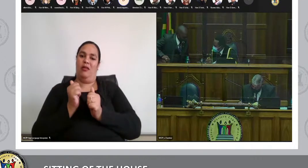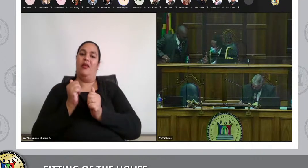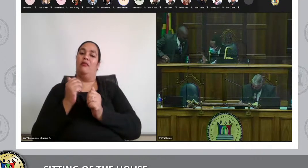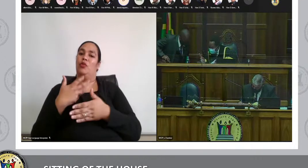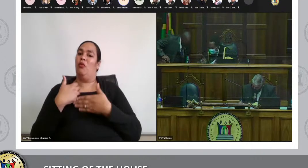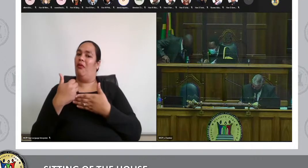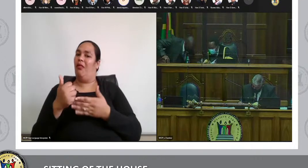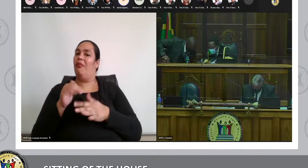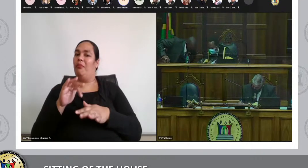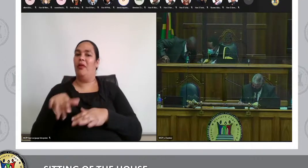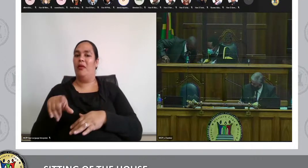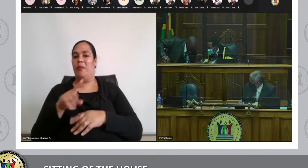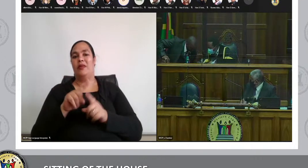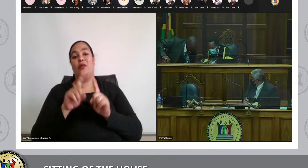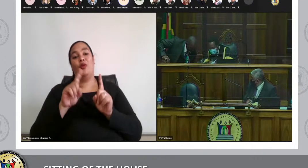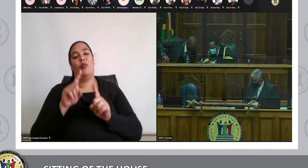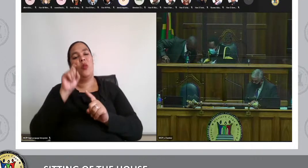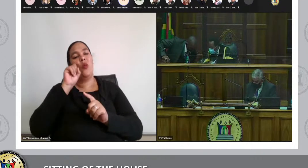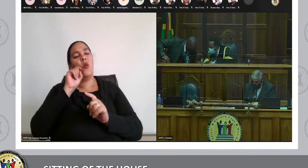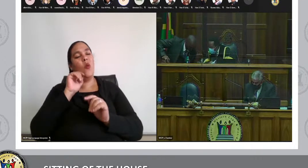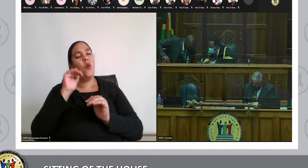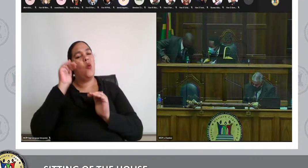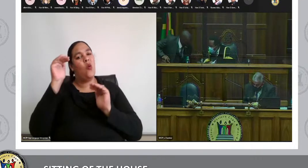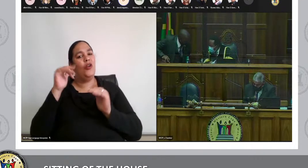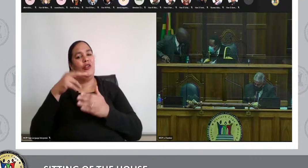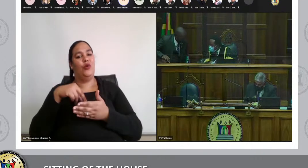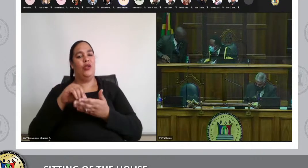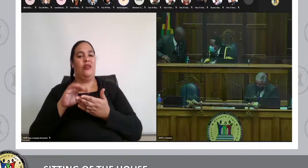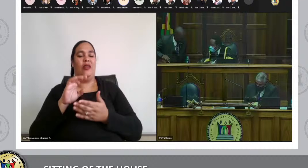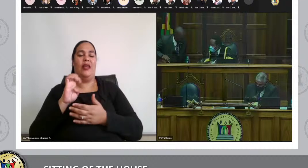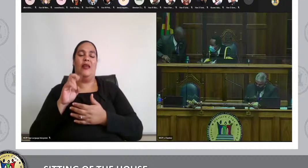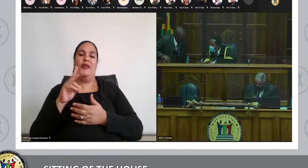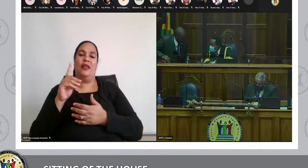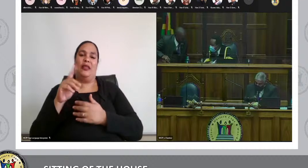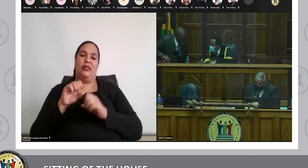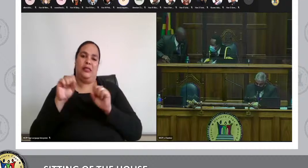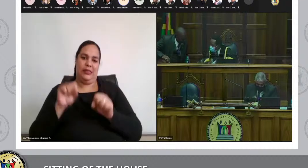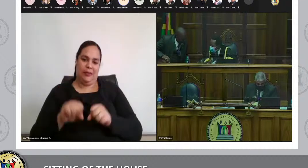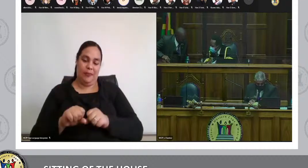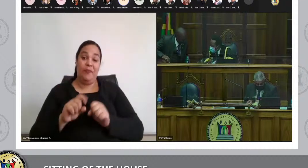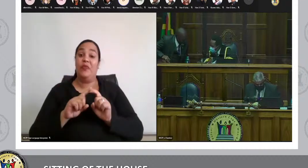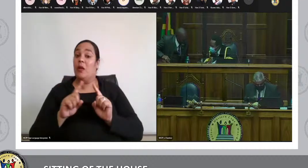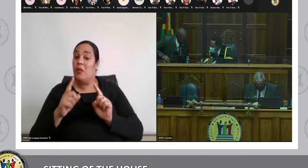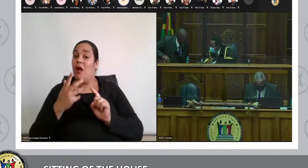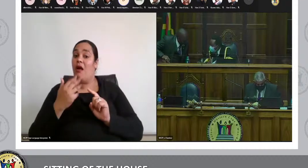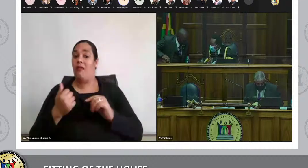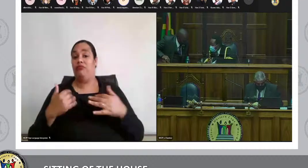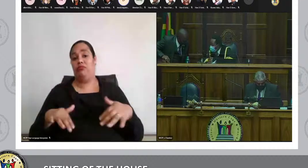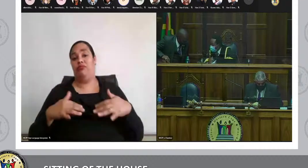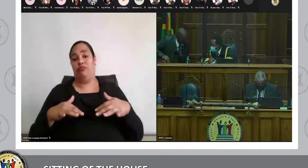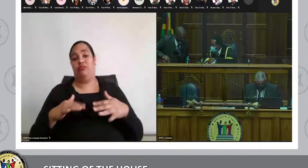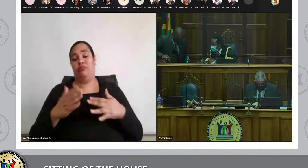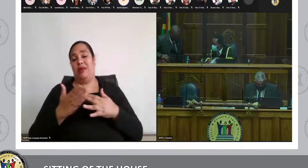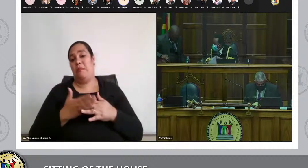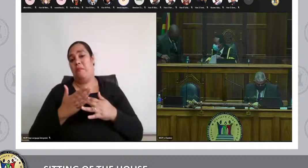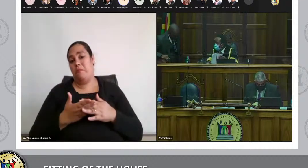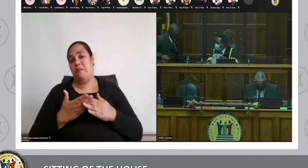help people, especially the elderly, to register on the EVDS system. But of course, there is a significant gap